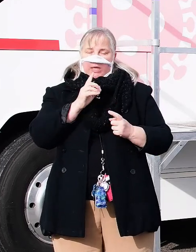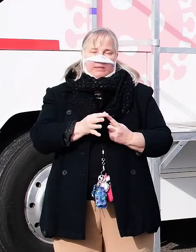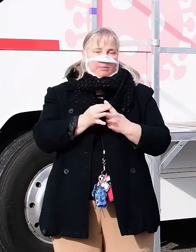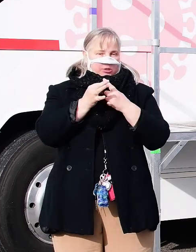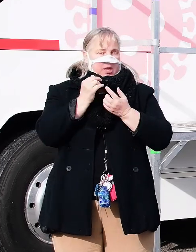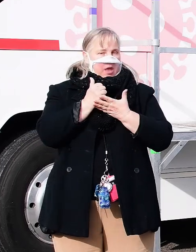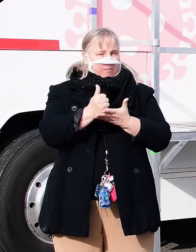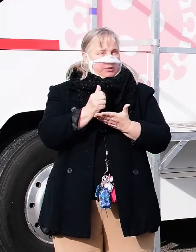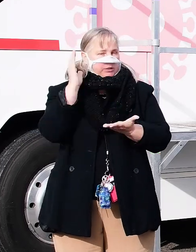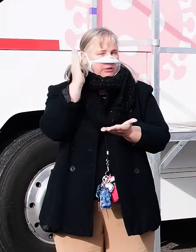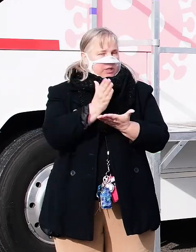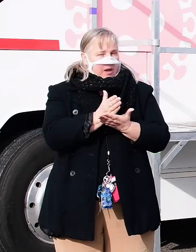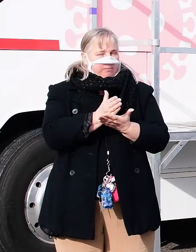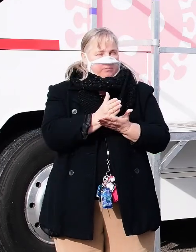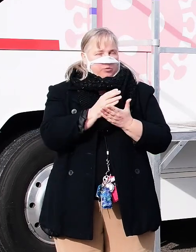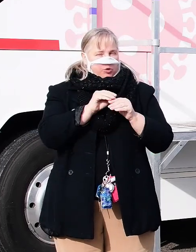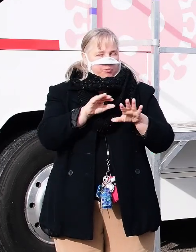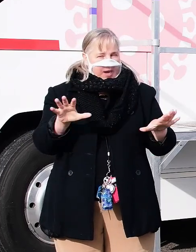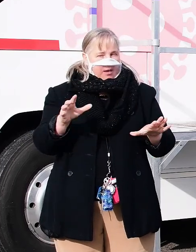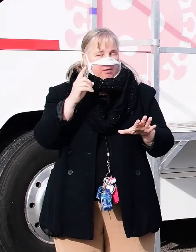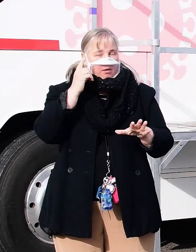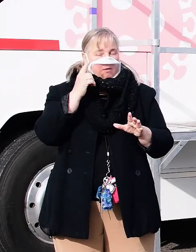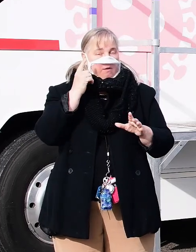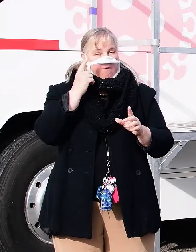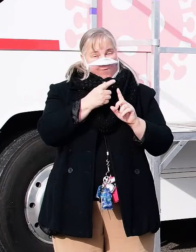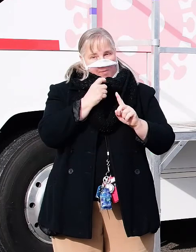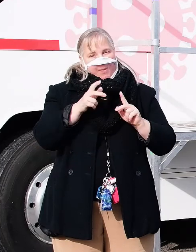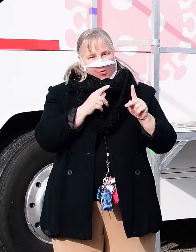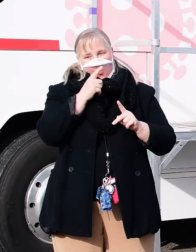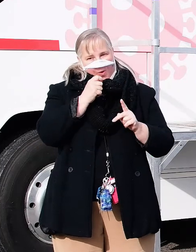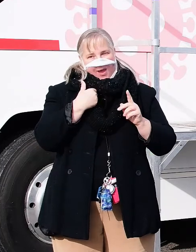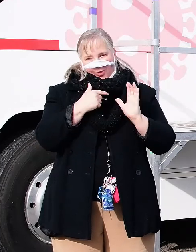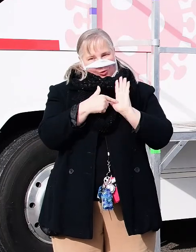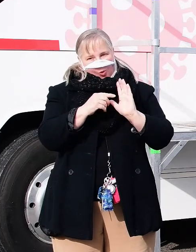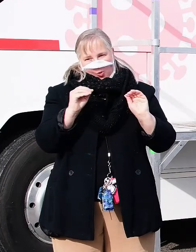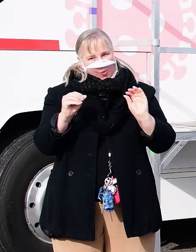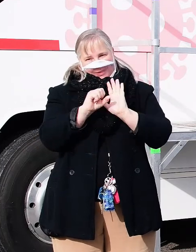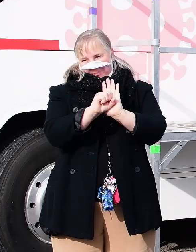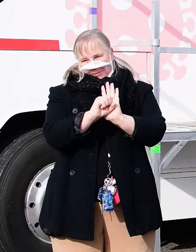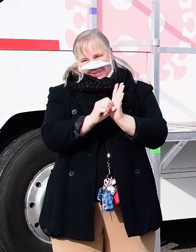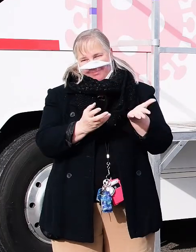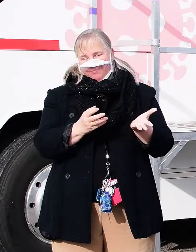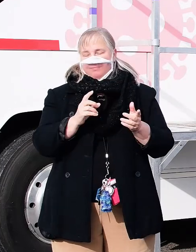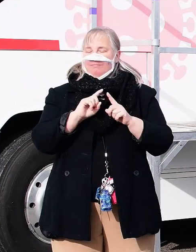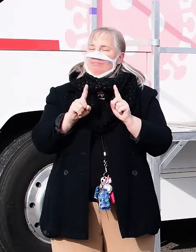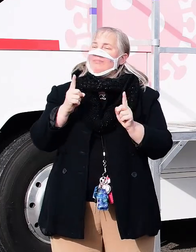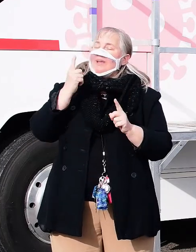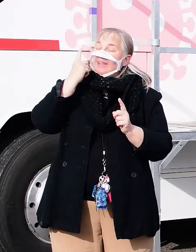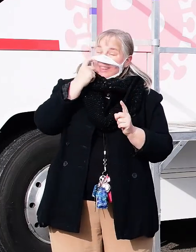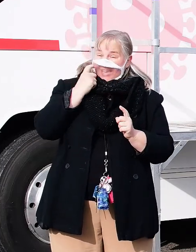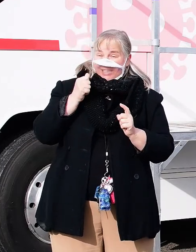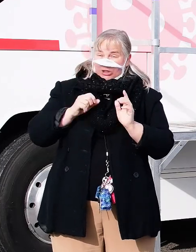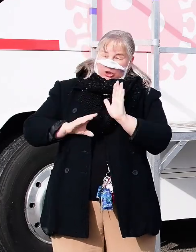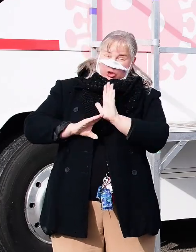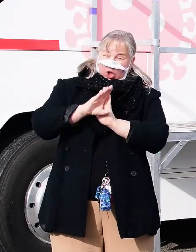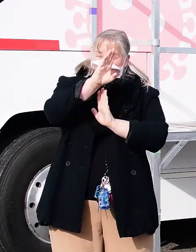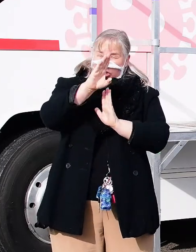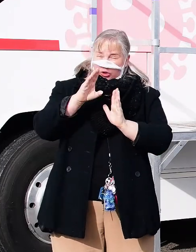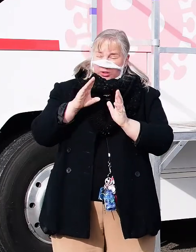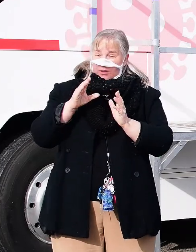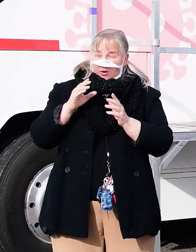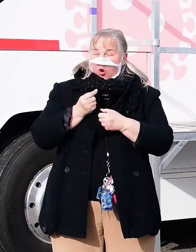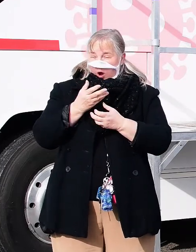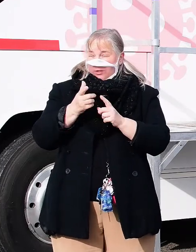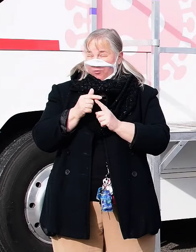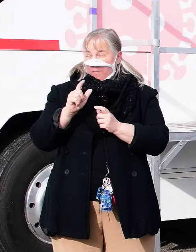the spread from people who are asymptomatic. However, the latest surge driven by the variants has